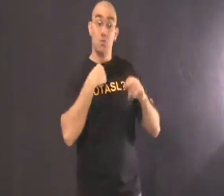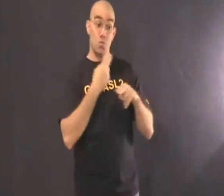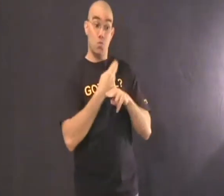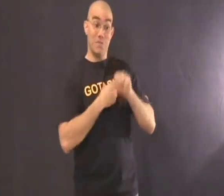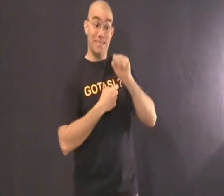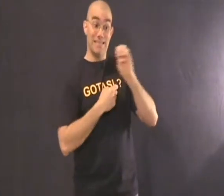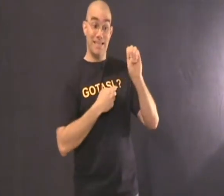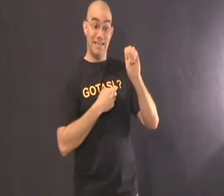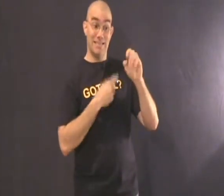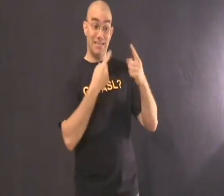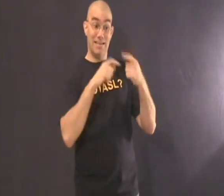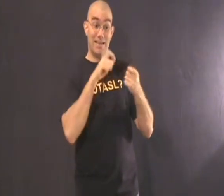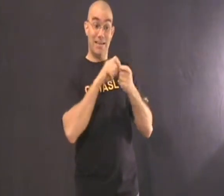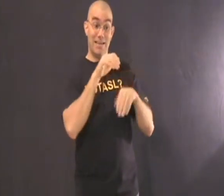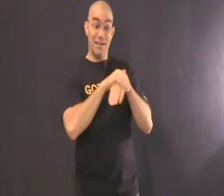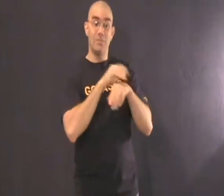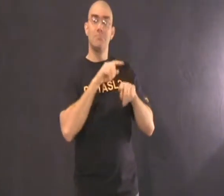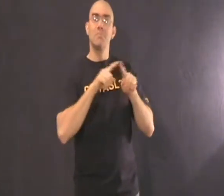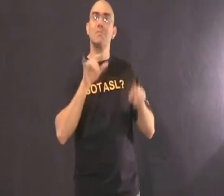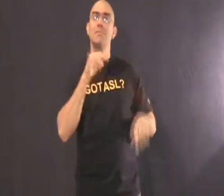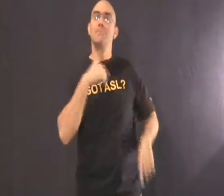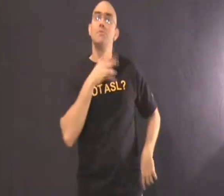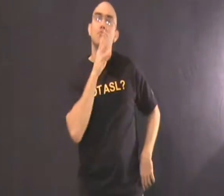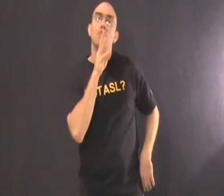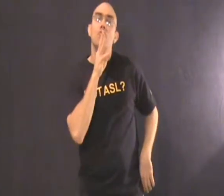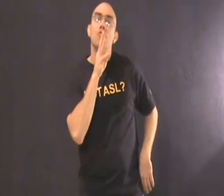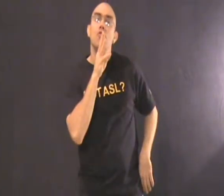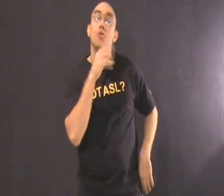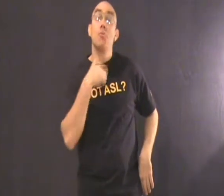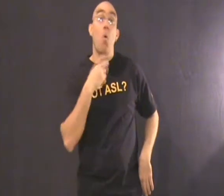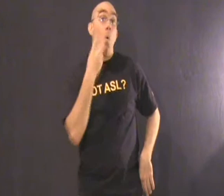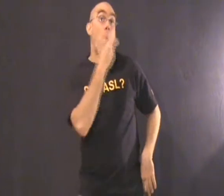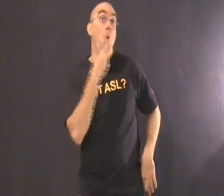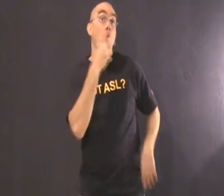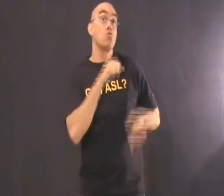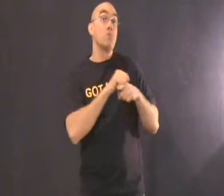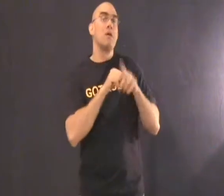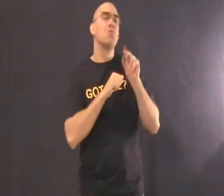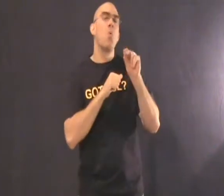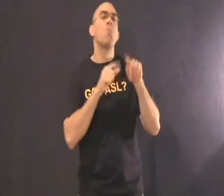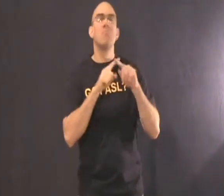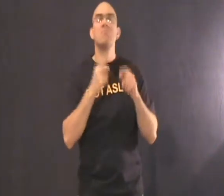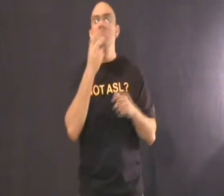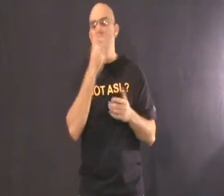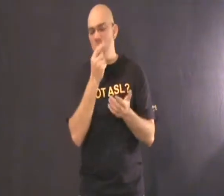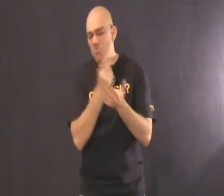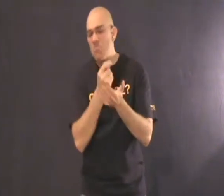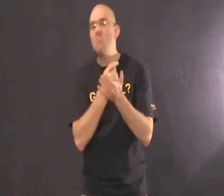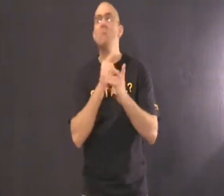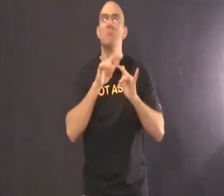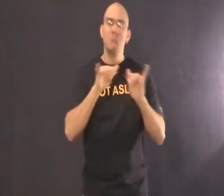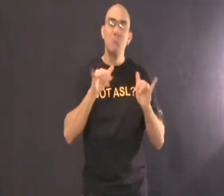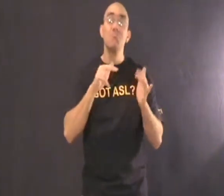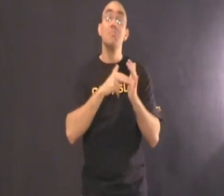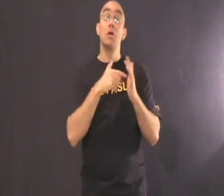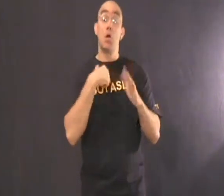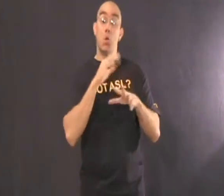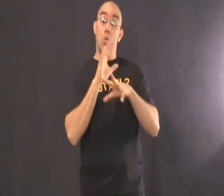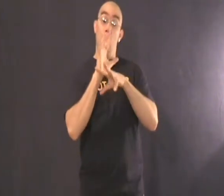up, I SimCommed. Remember, I signed exact English. So usually I spoke at the same time. I did go through